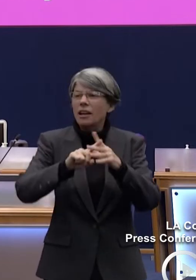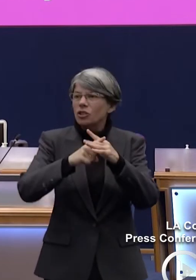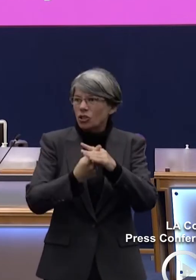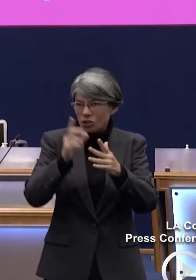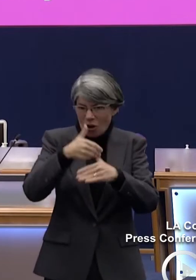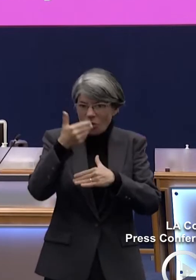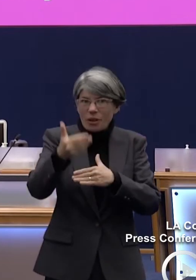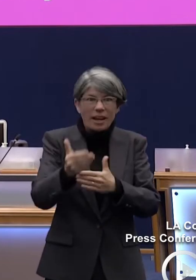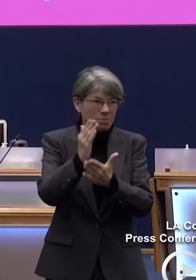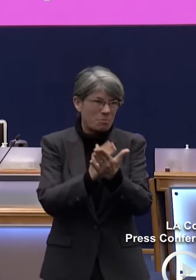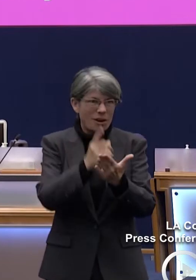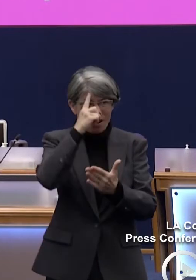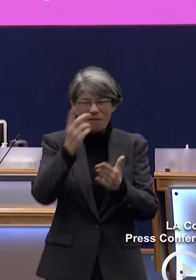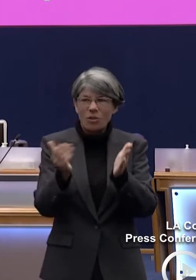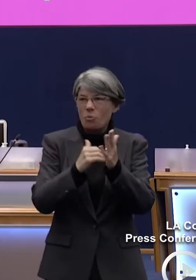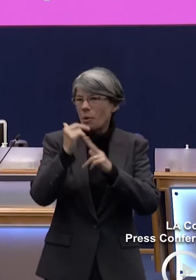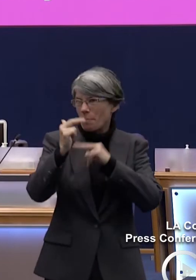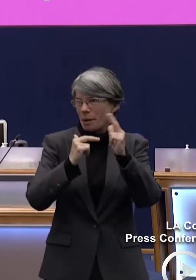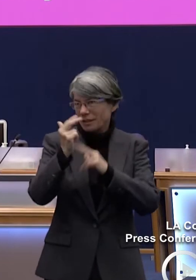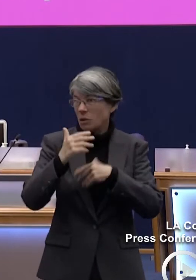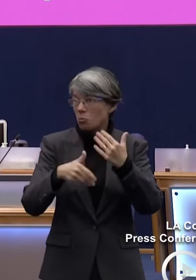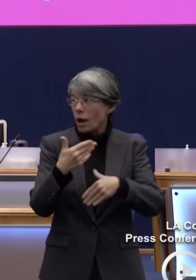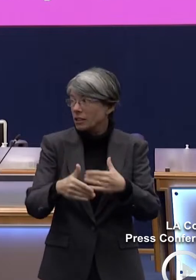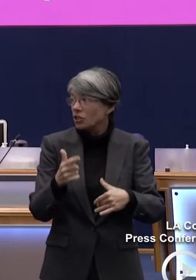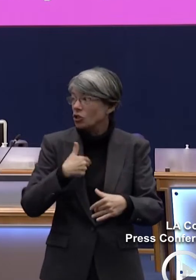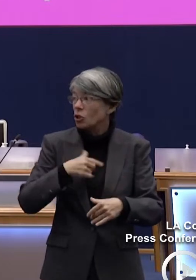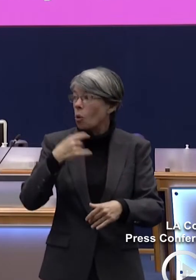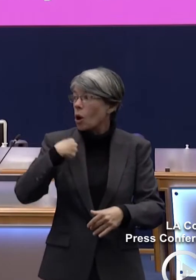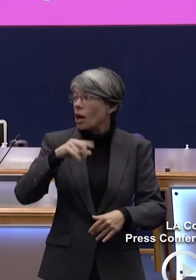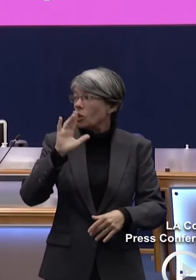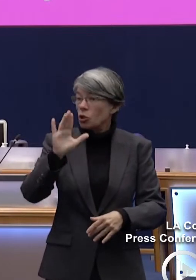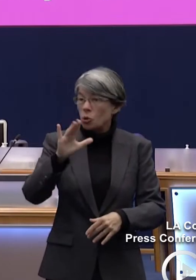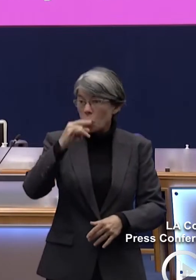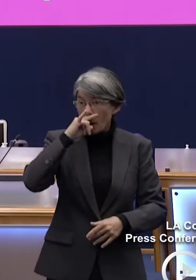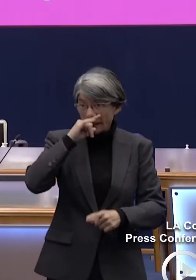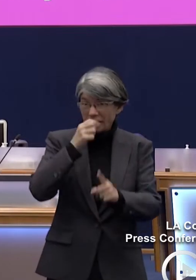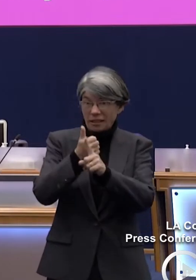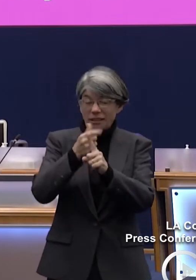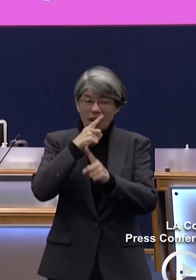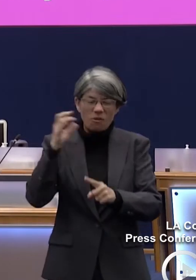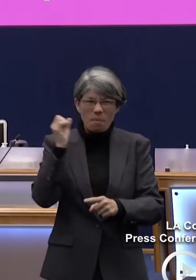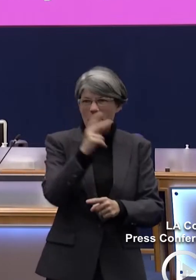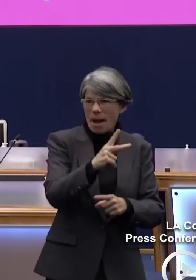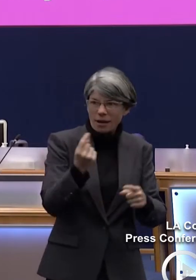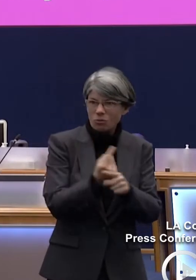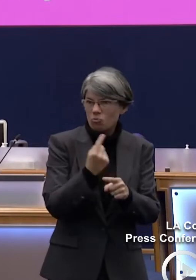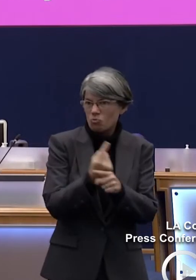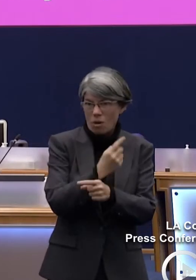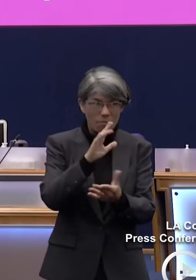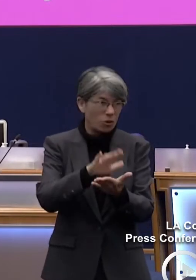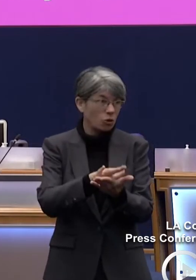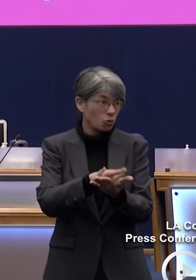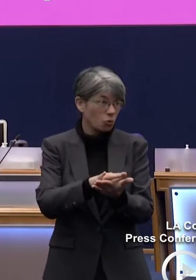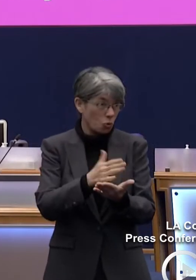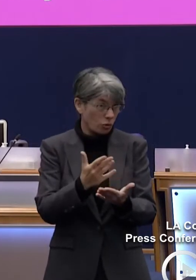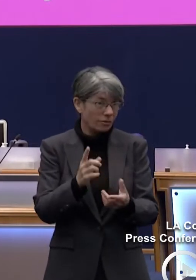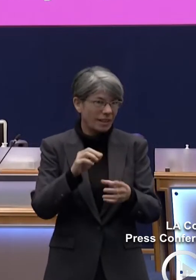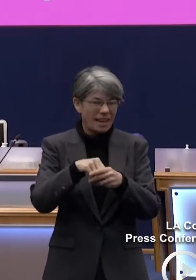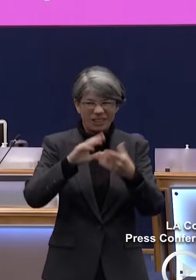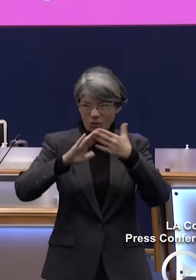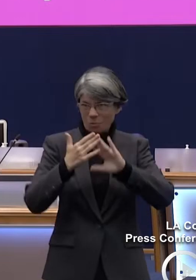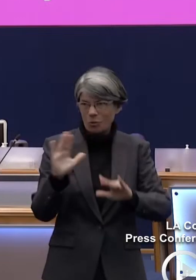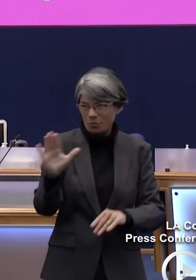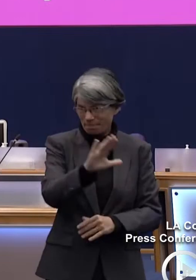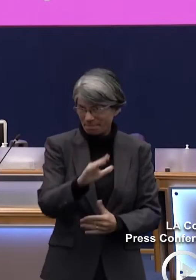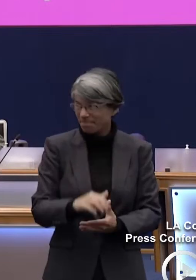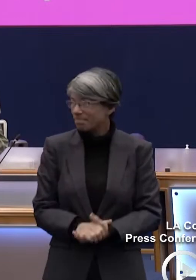their next phase of the rebuilding process so we can get our kids, your kids, back in a proper school, back in your